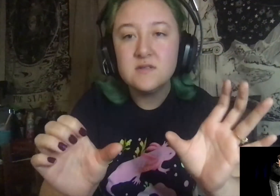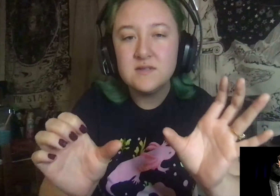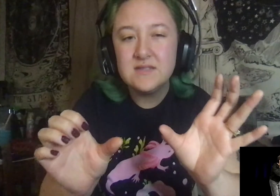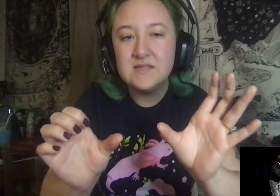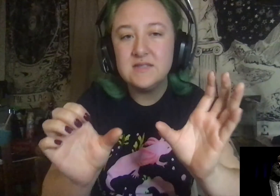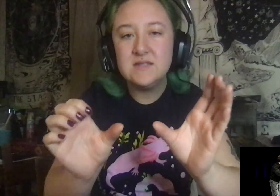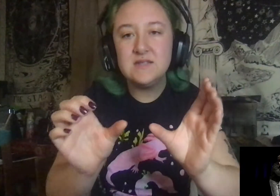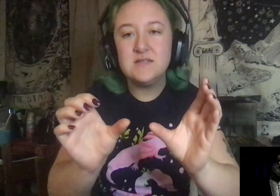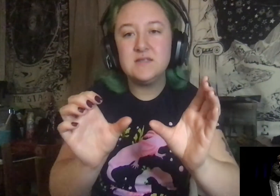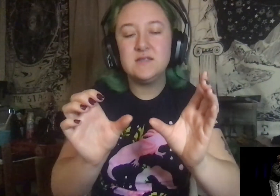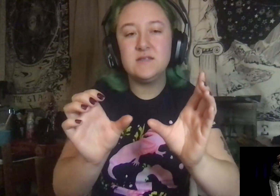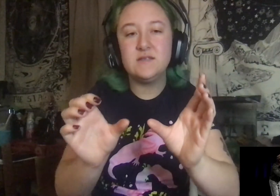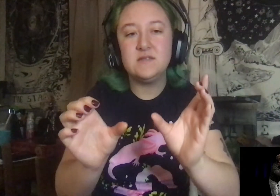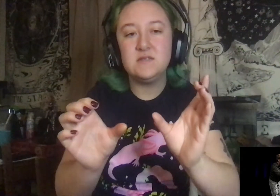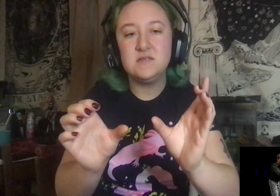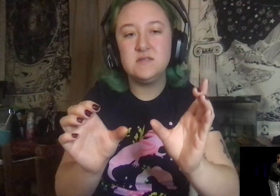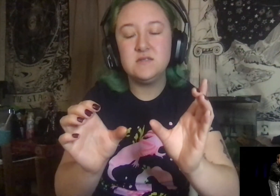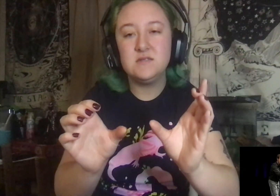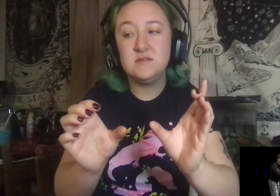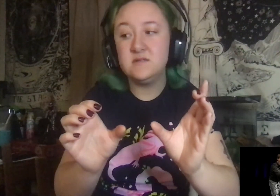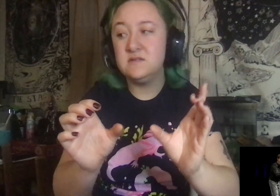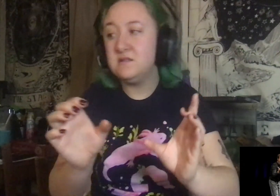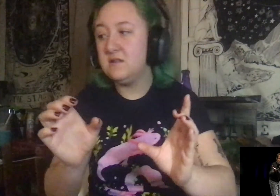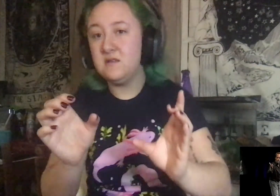heard him. I heard all the words.